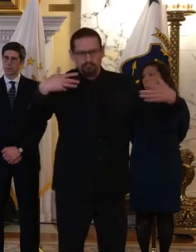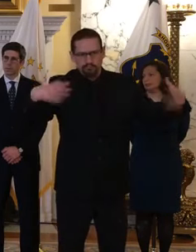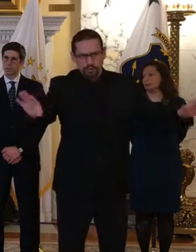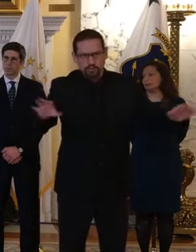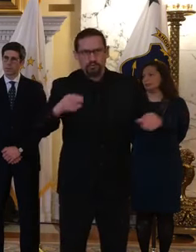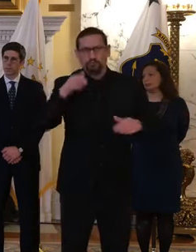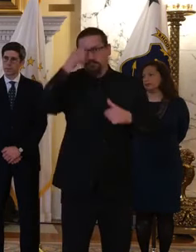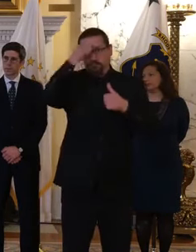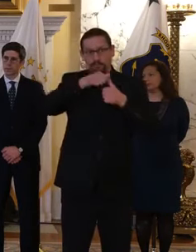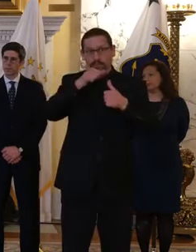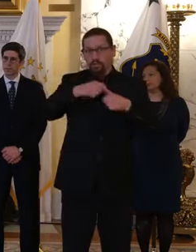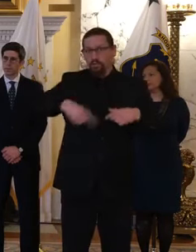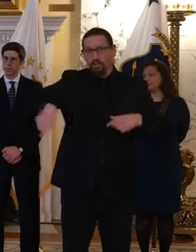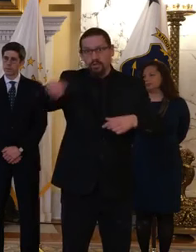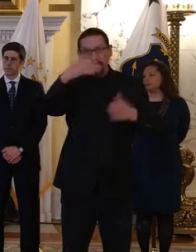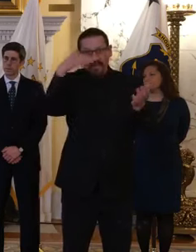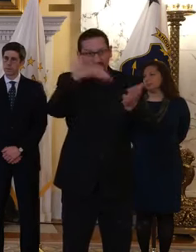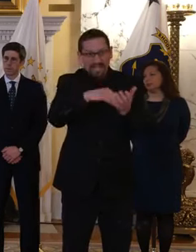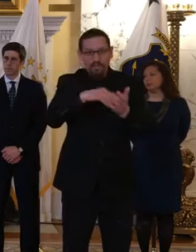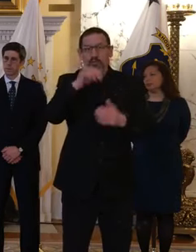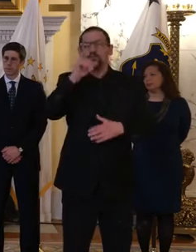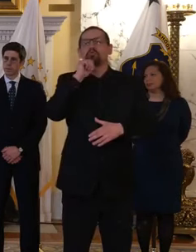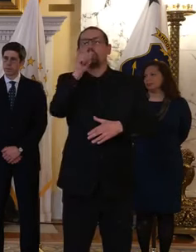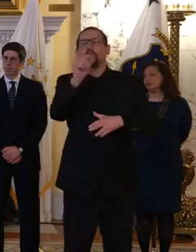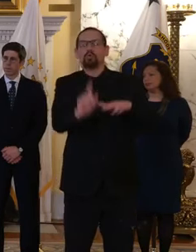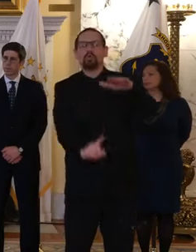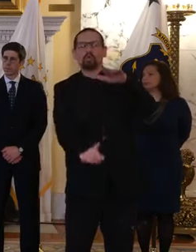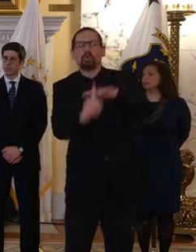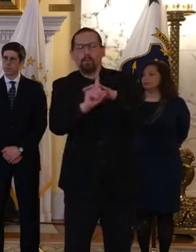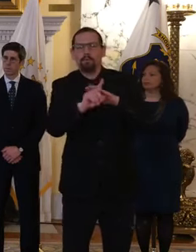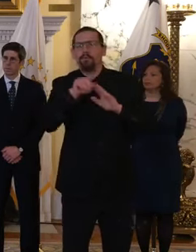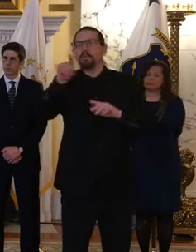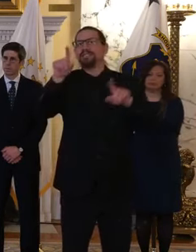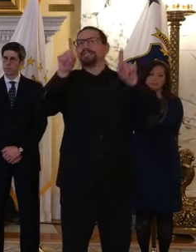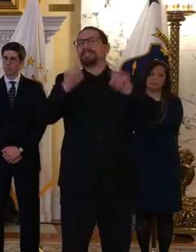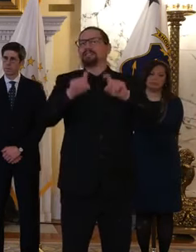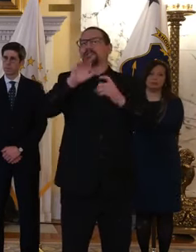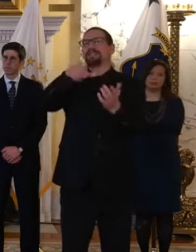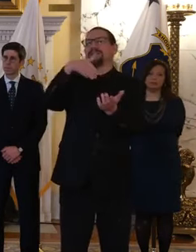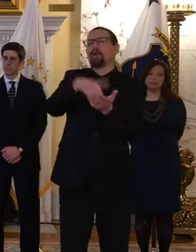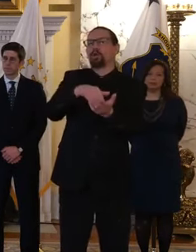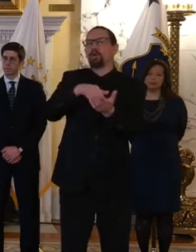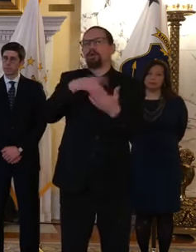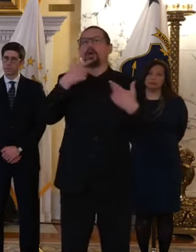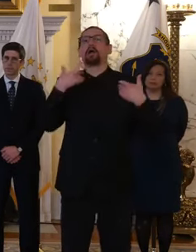to potentially expose yourself to other people who are symptomatic.